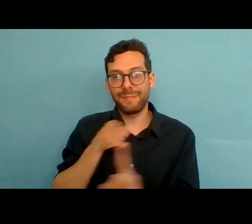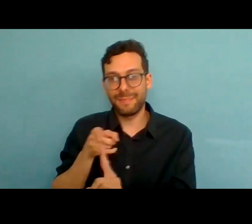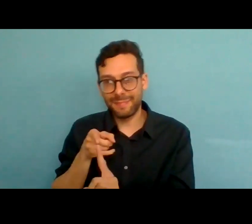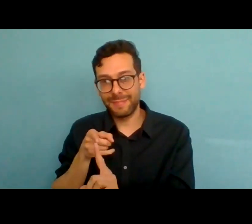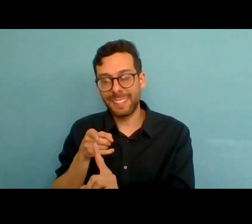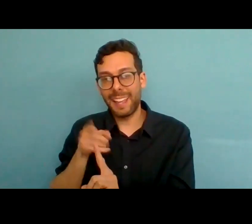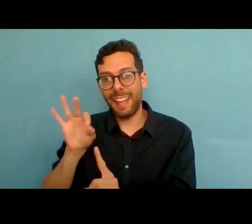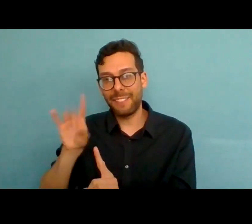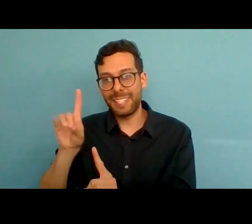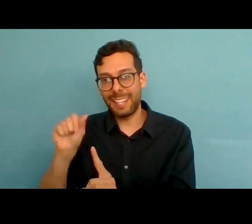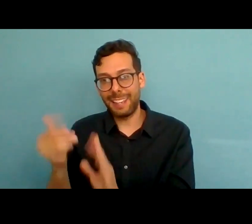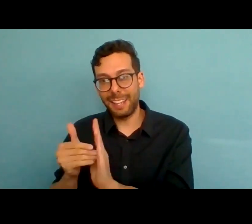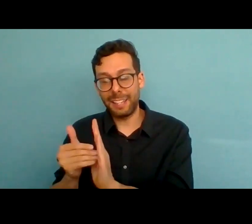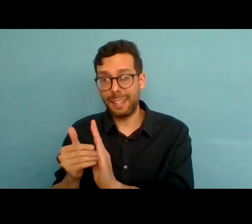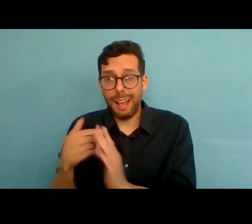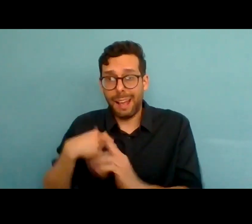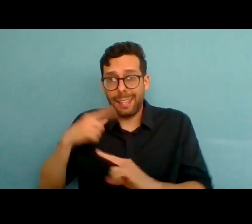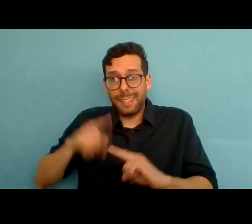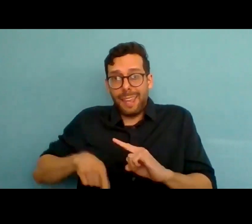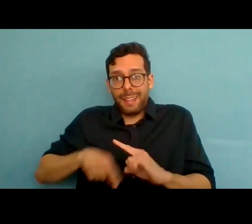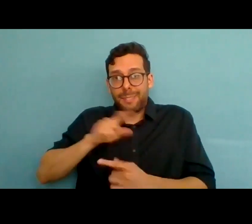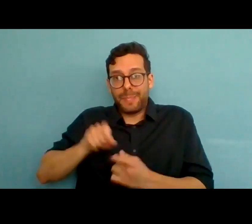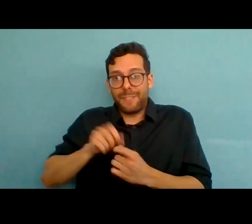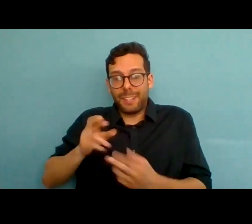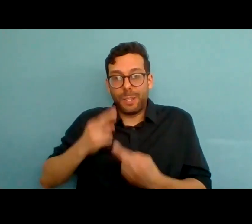I? I don't have anything that I can,